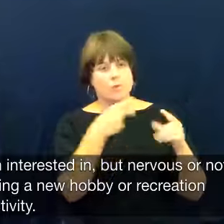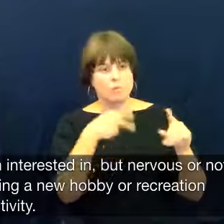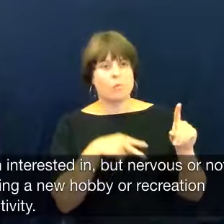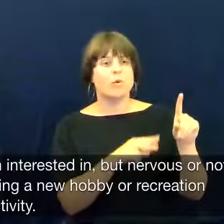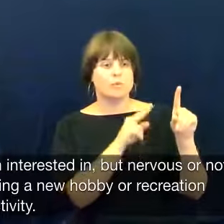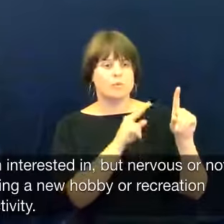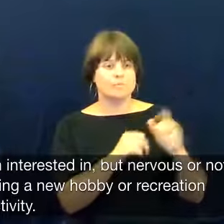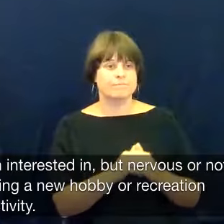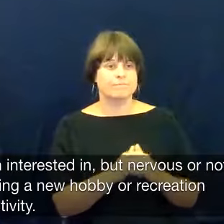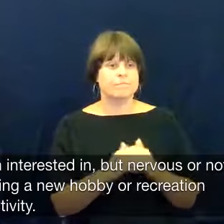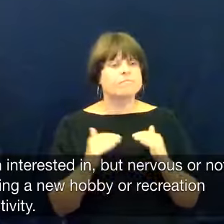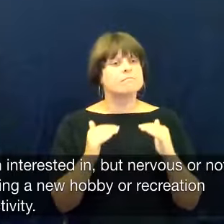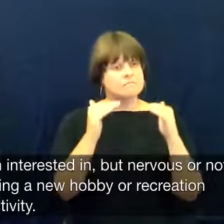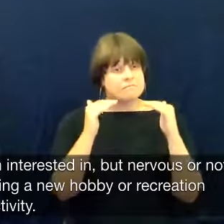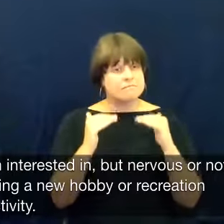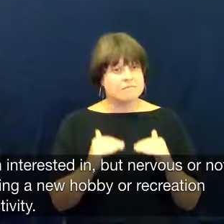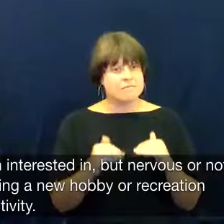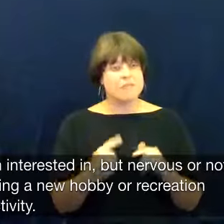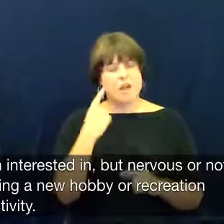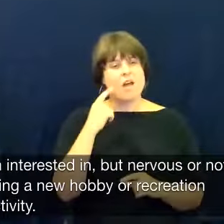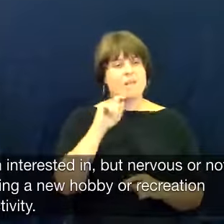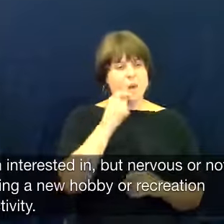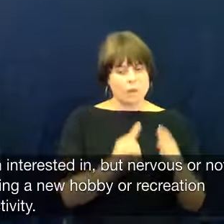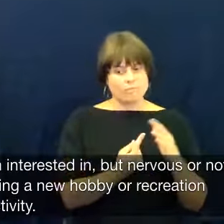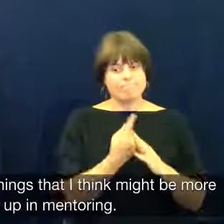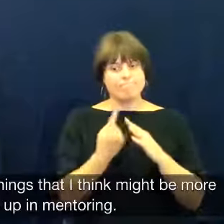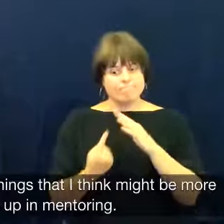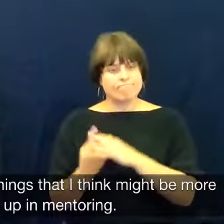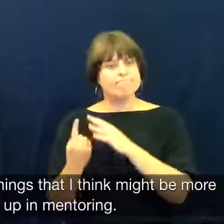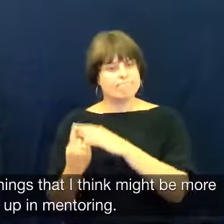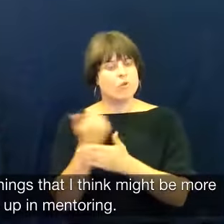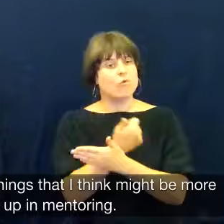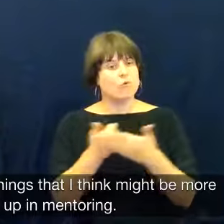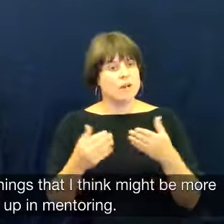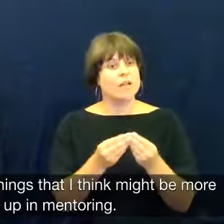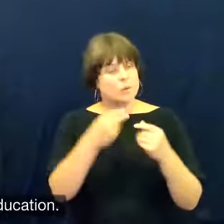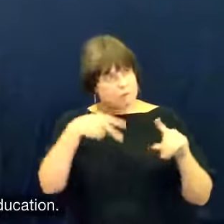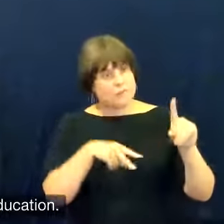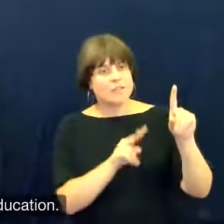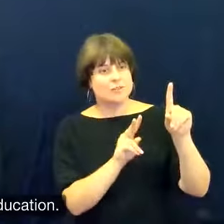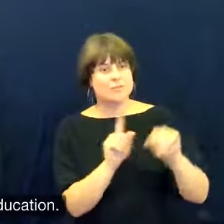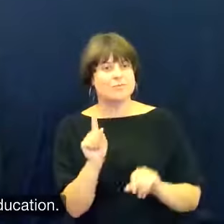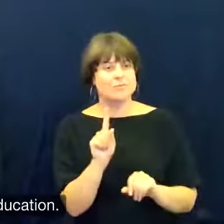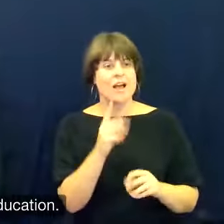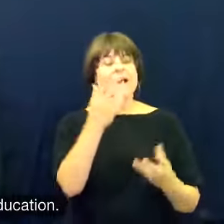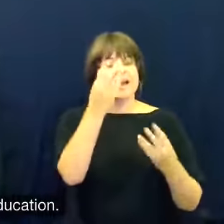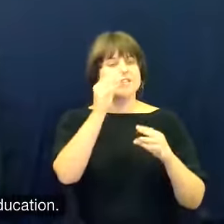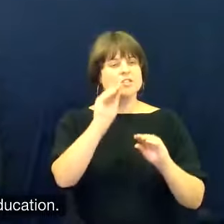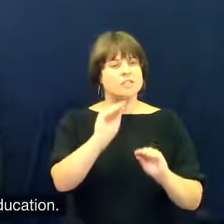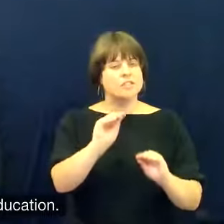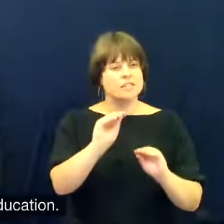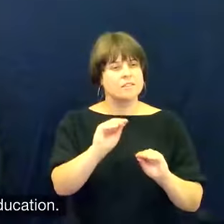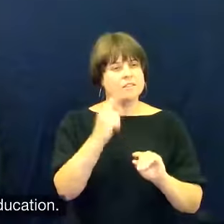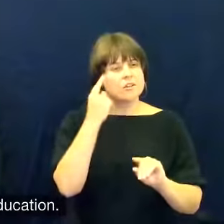think might be more likely to come up in mentoring. So education, if thinking about how you learn things, or if